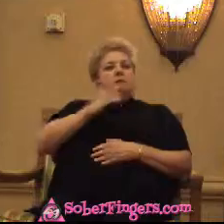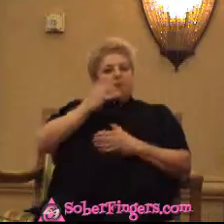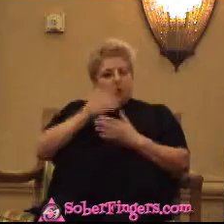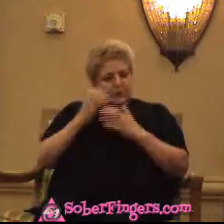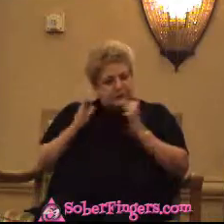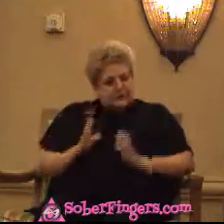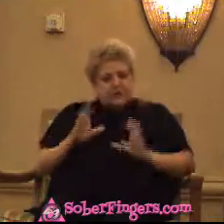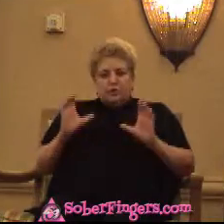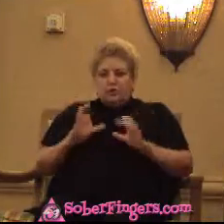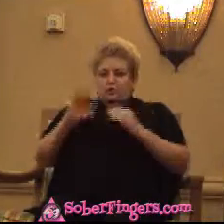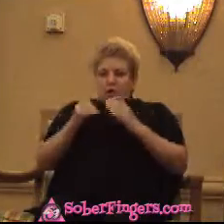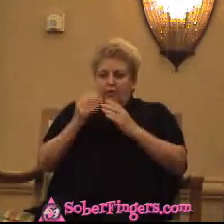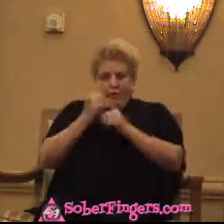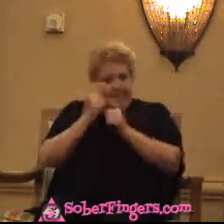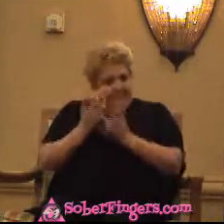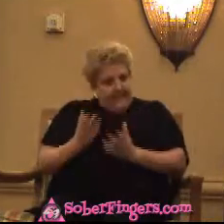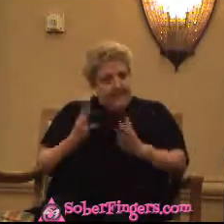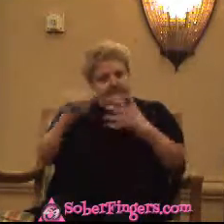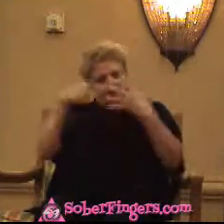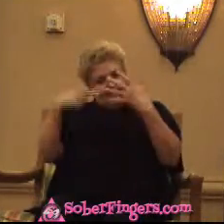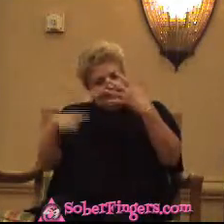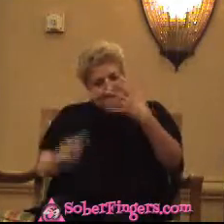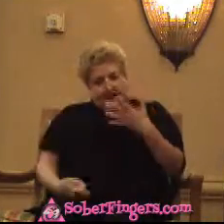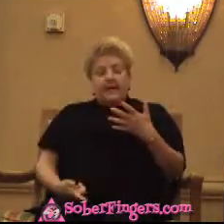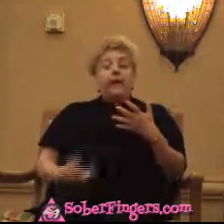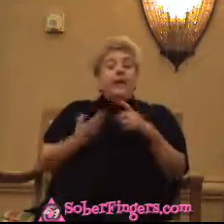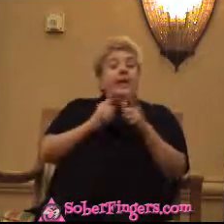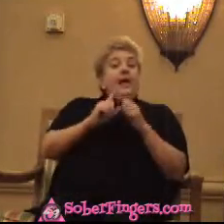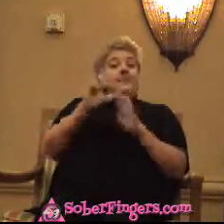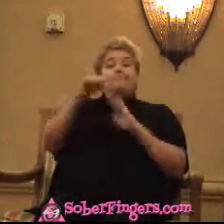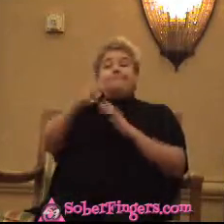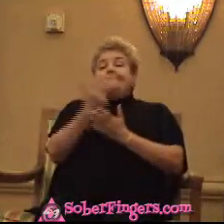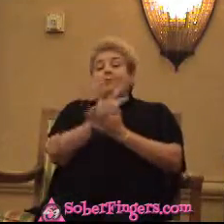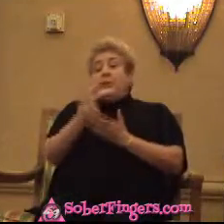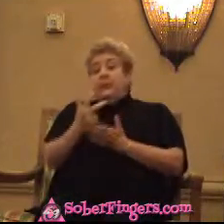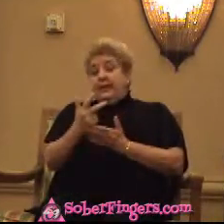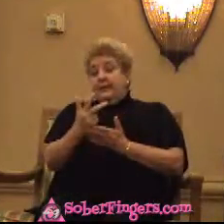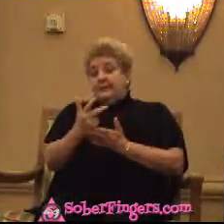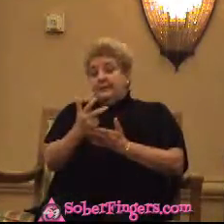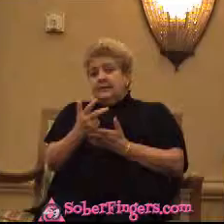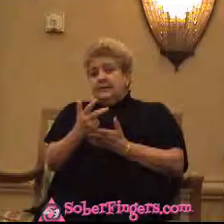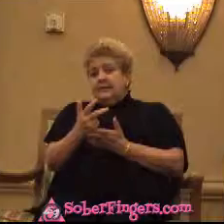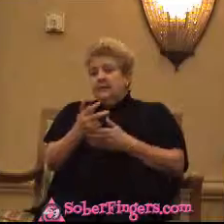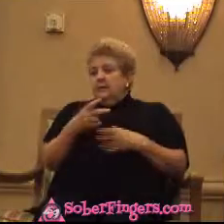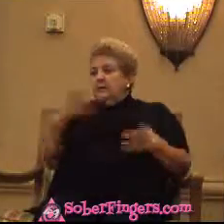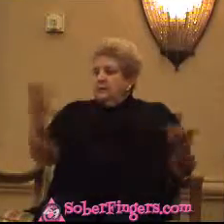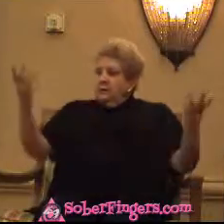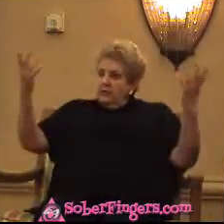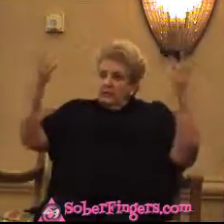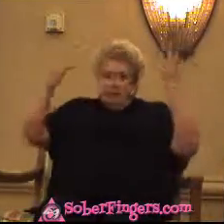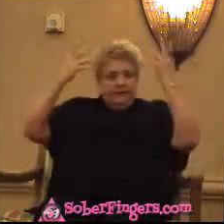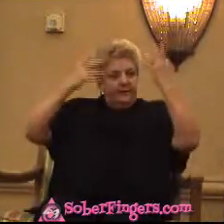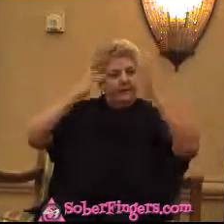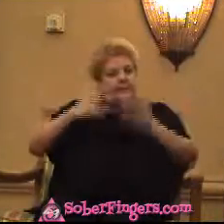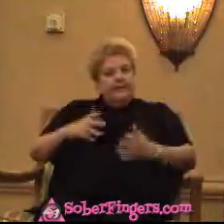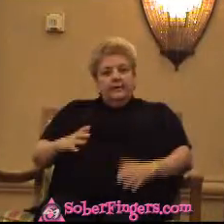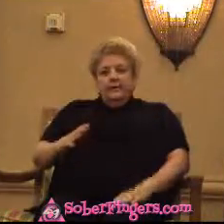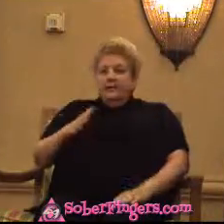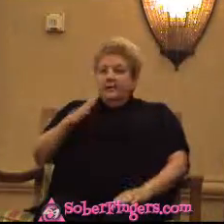things. And after about 3 weeks of working at this job, I'm telling you, my head kicked in again, and